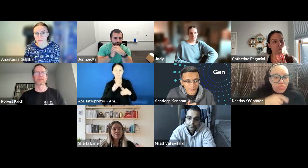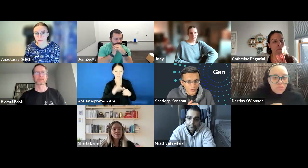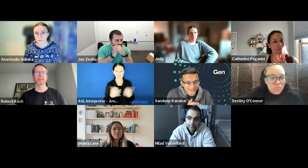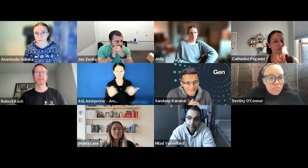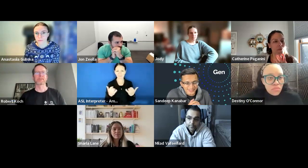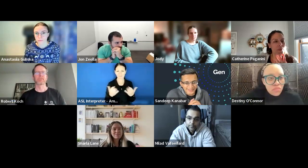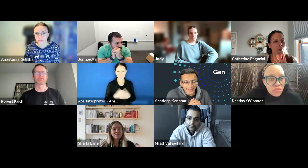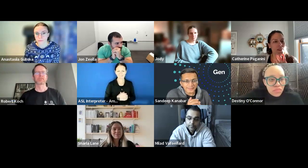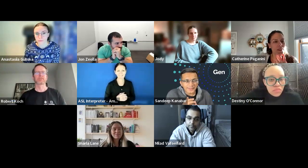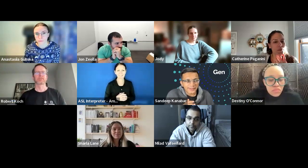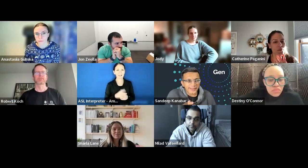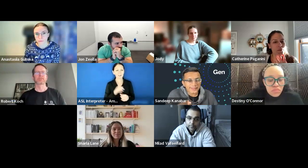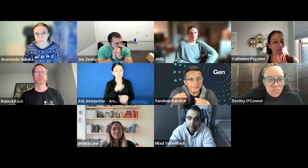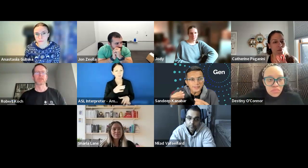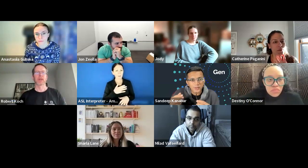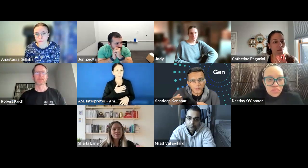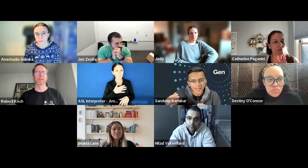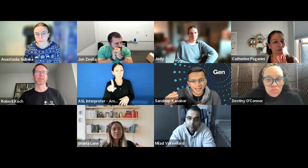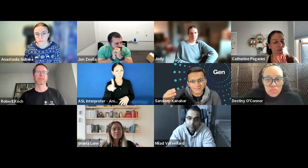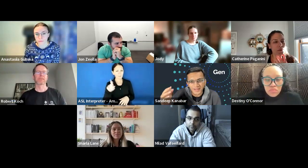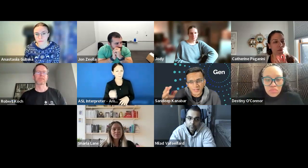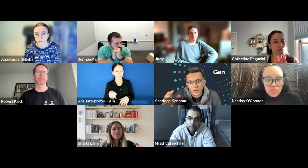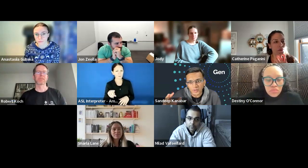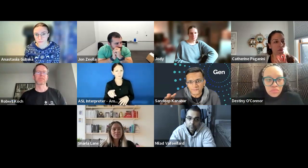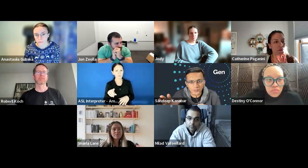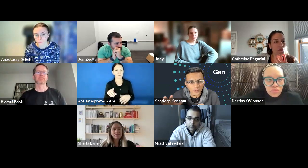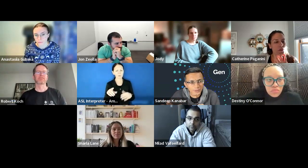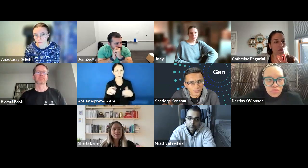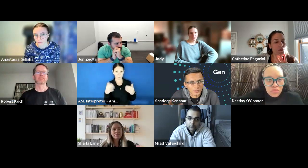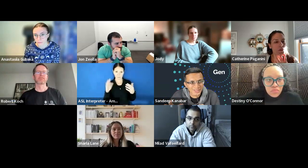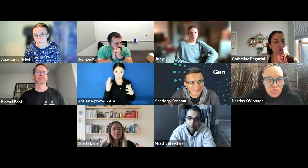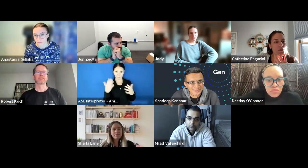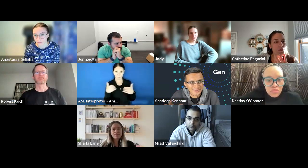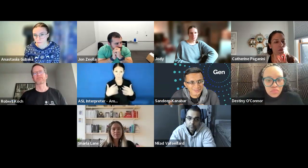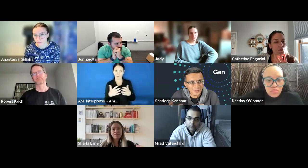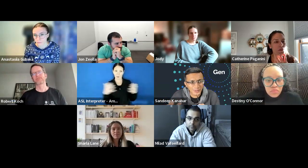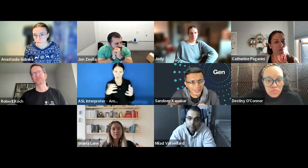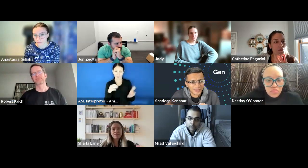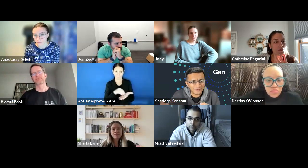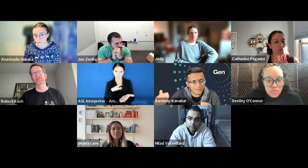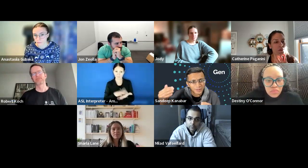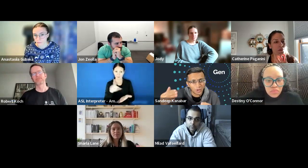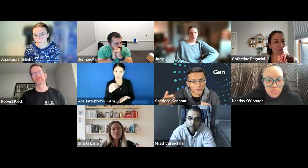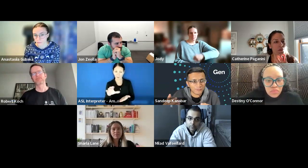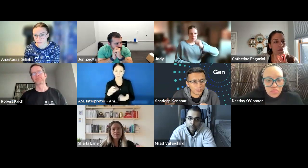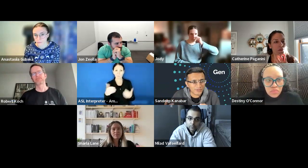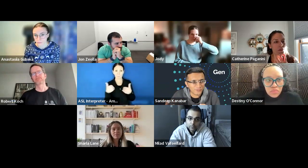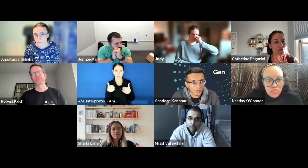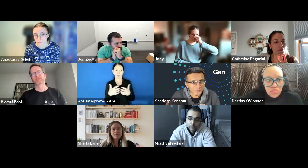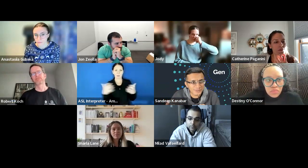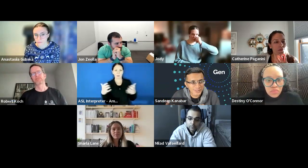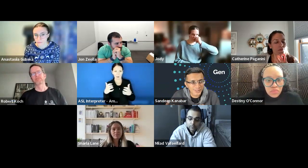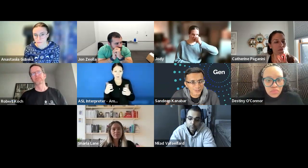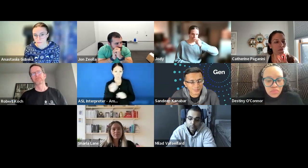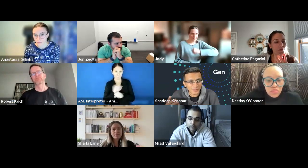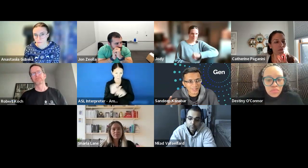So my question is that, Catherine, we have like a lot of Google documents. Okay, we have a lot of Google